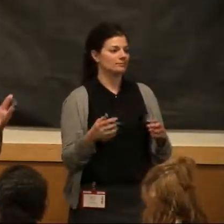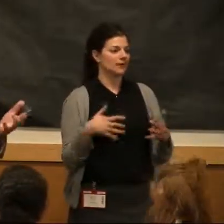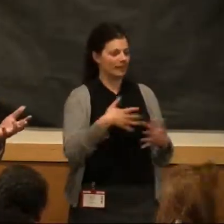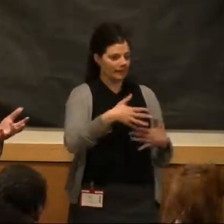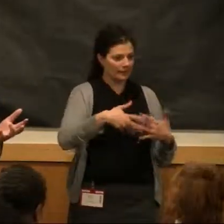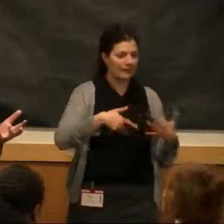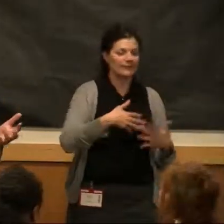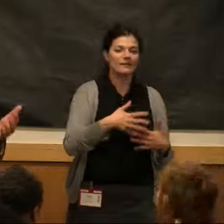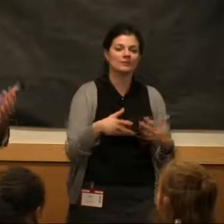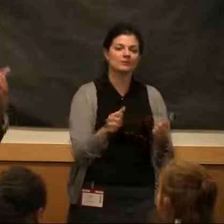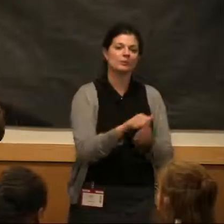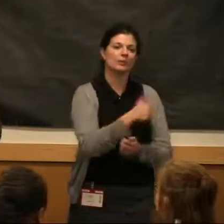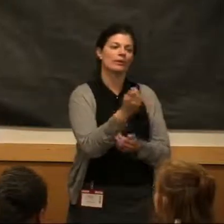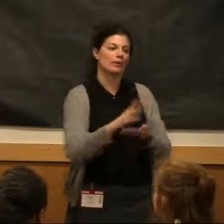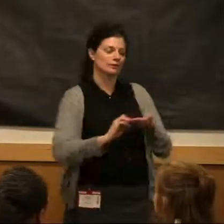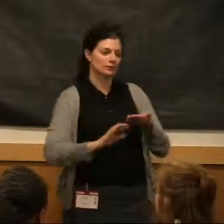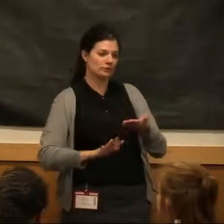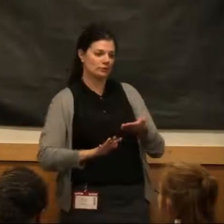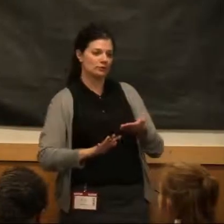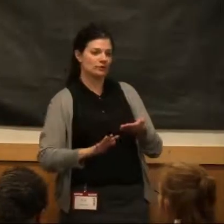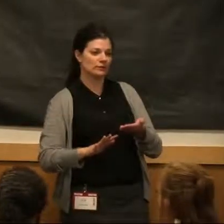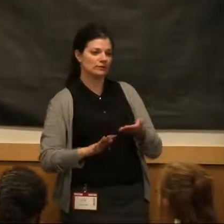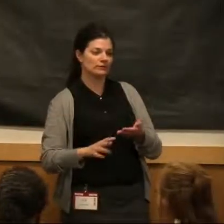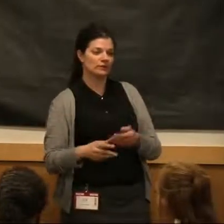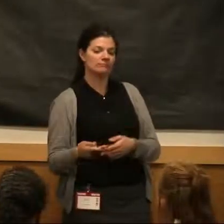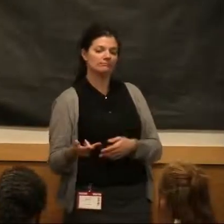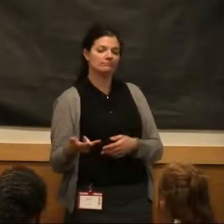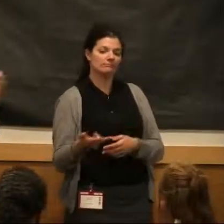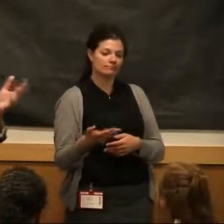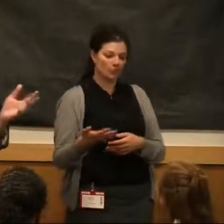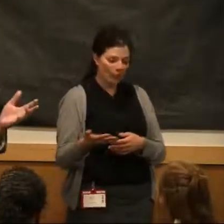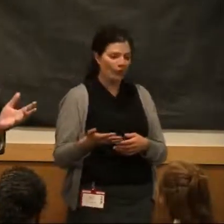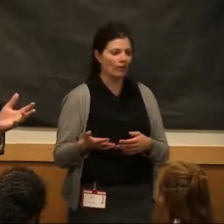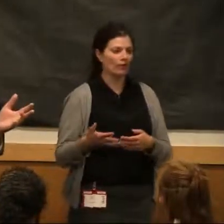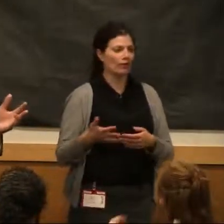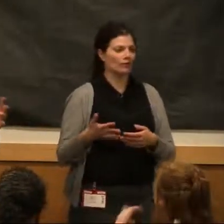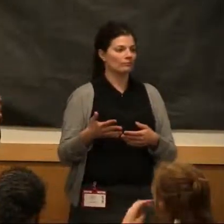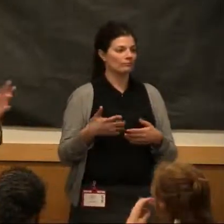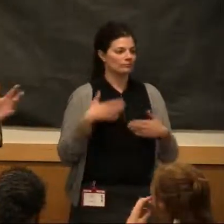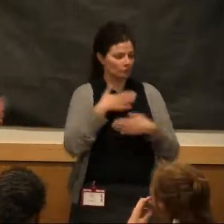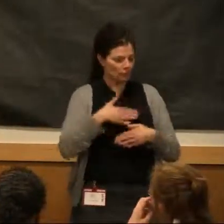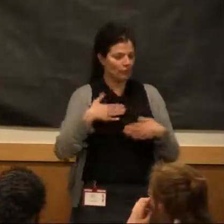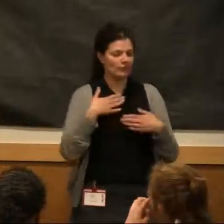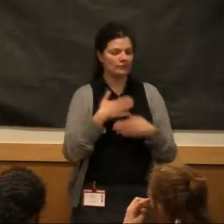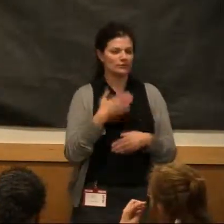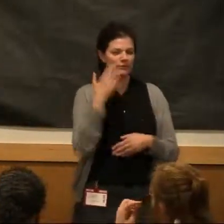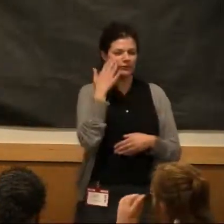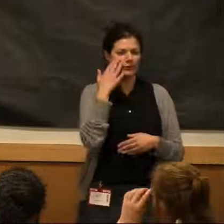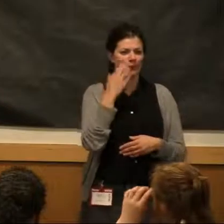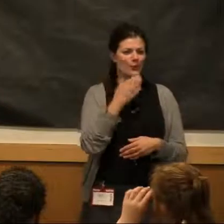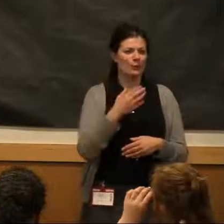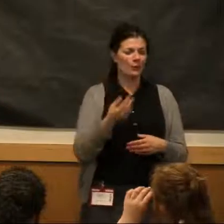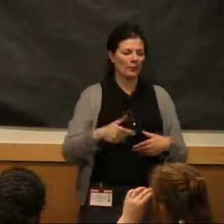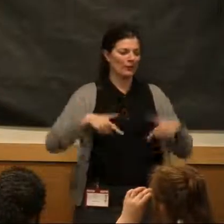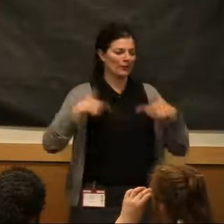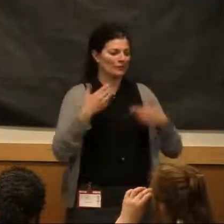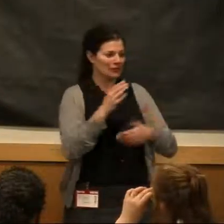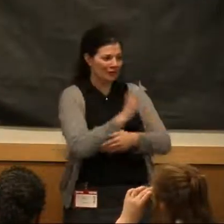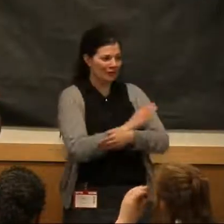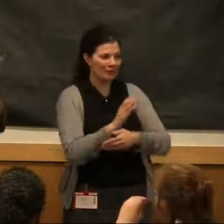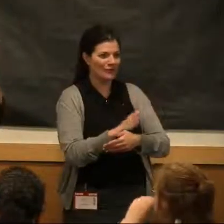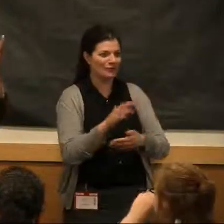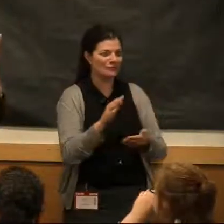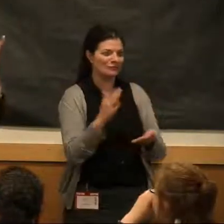do outdoors. It's something that as you know, being in Colorado, that we can really take advantage of here in our